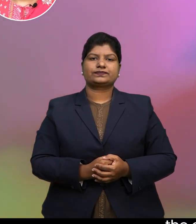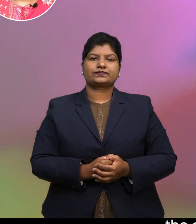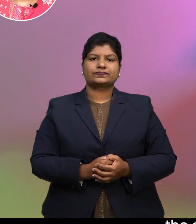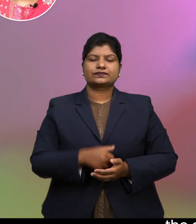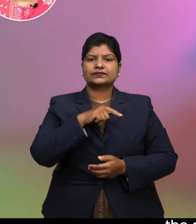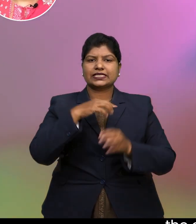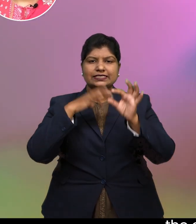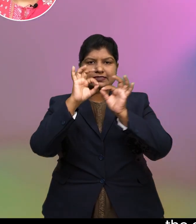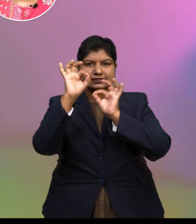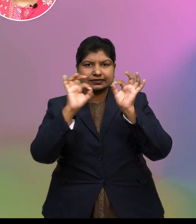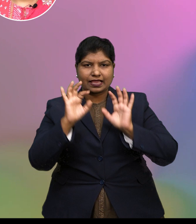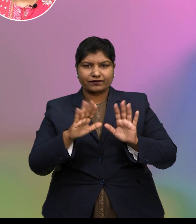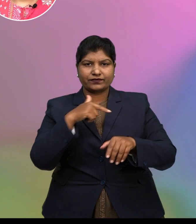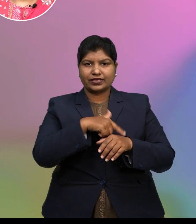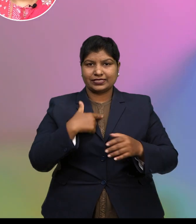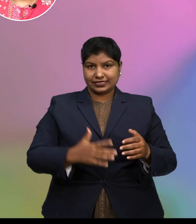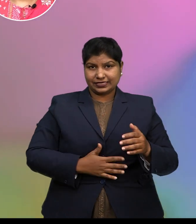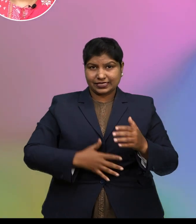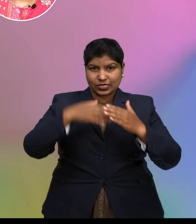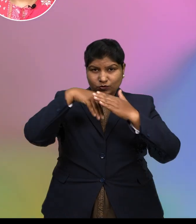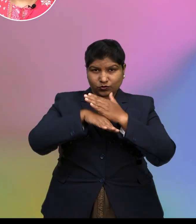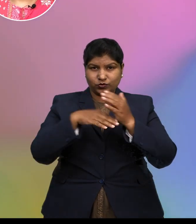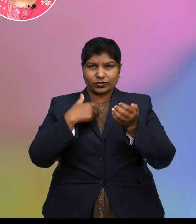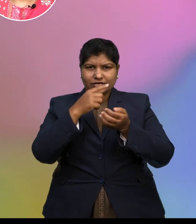the cells from the embryo and the mother.